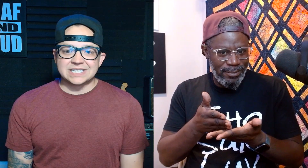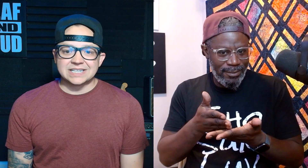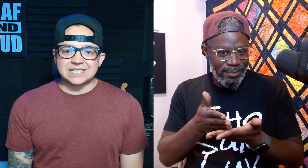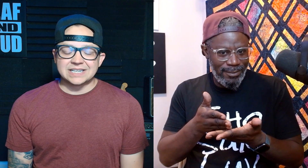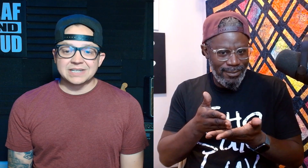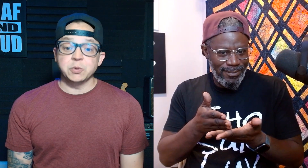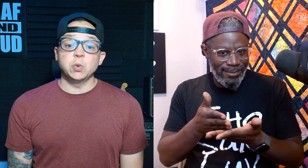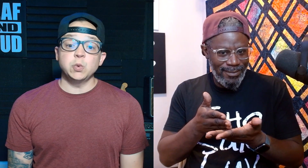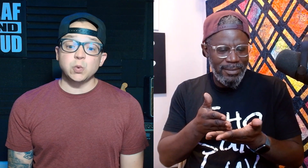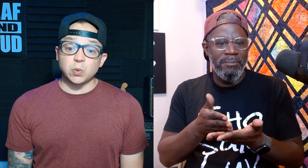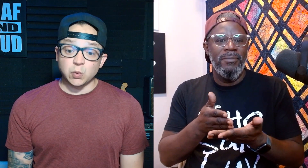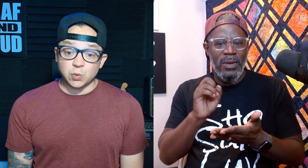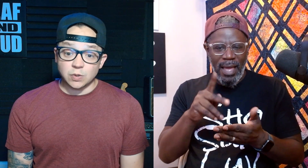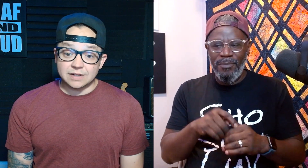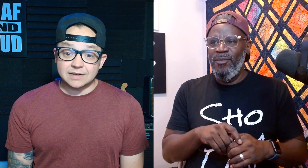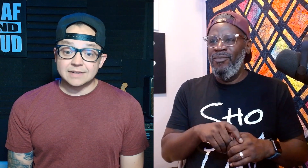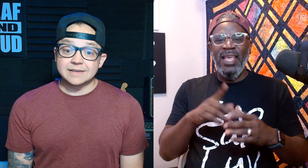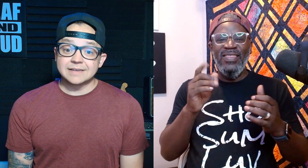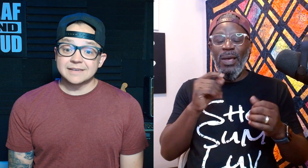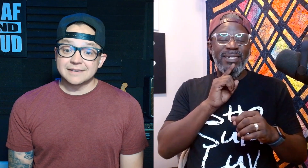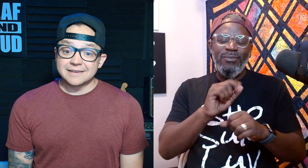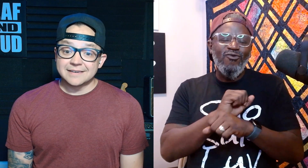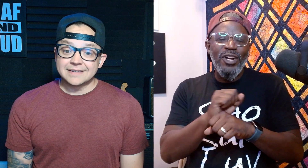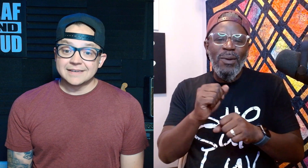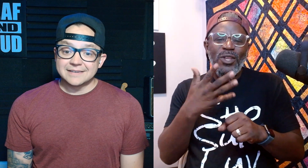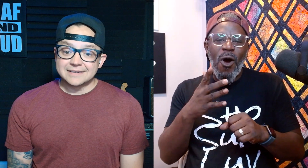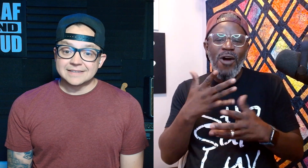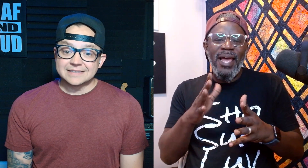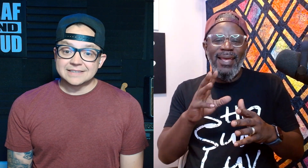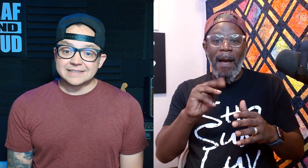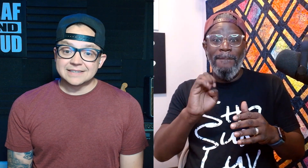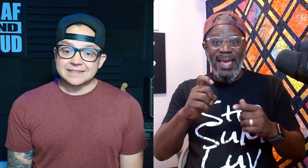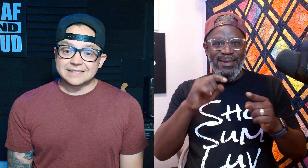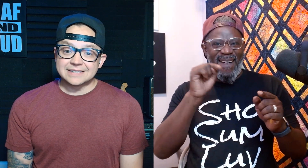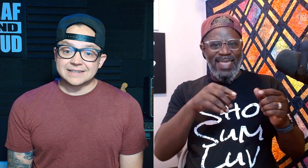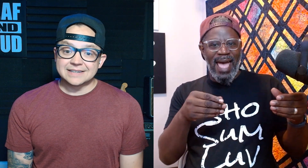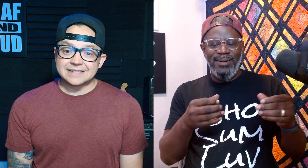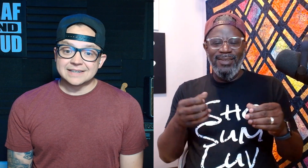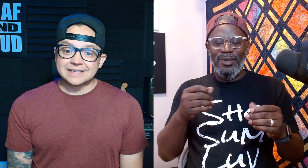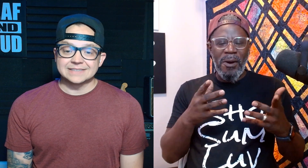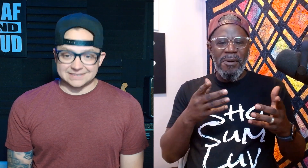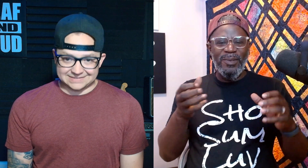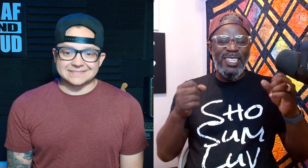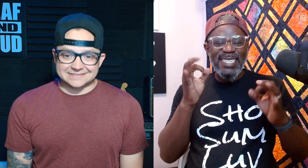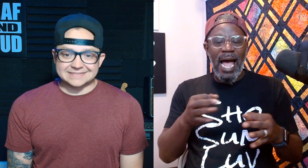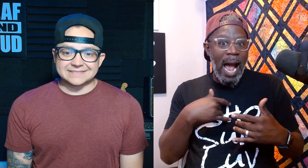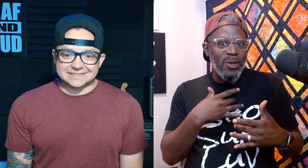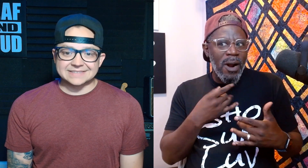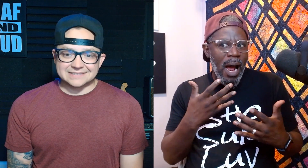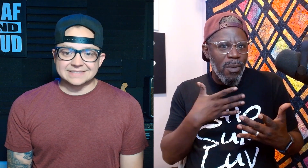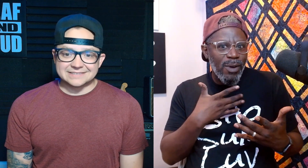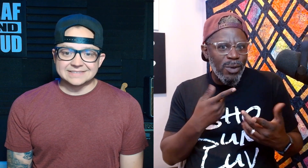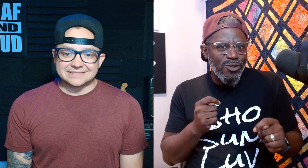pancakes. Ooh. Okay. It was already a mix of that. So she decided,